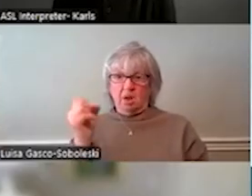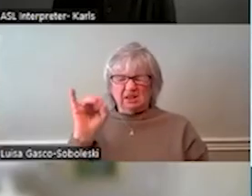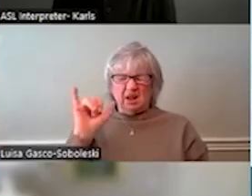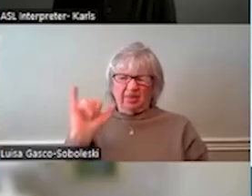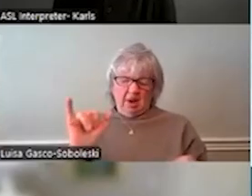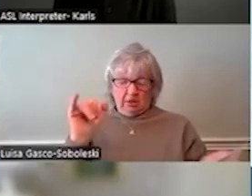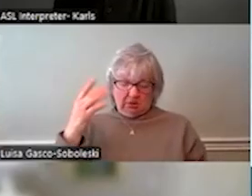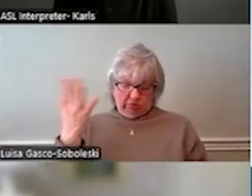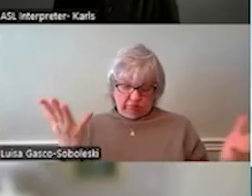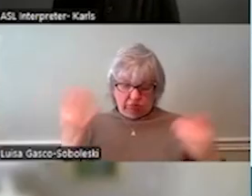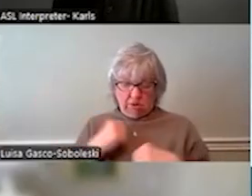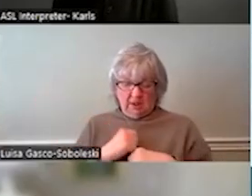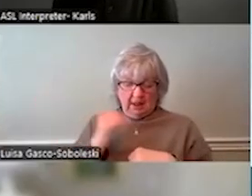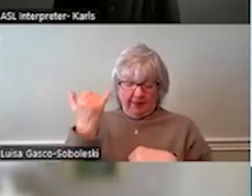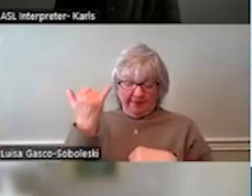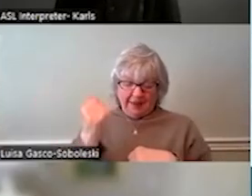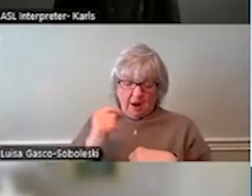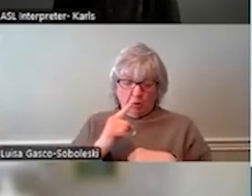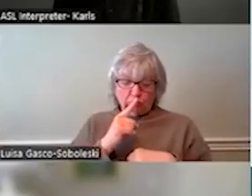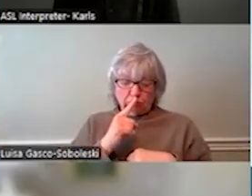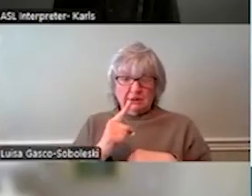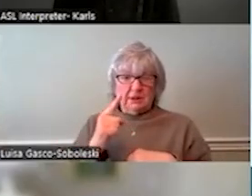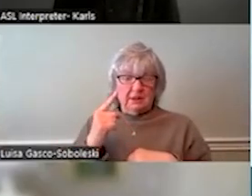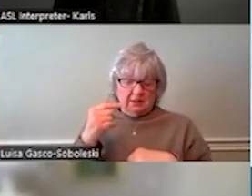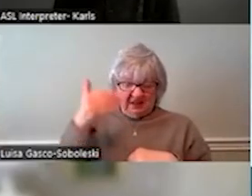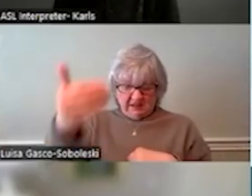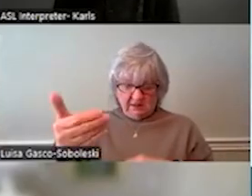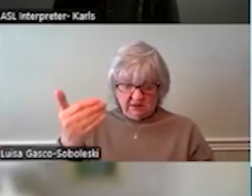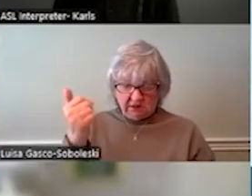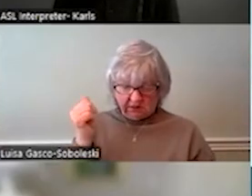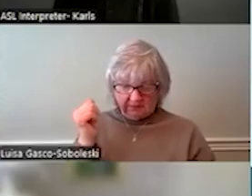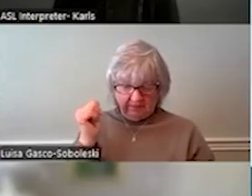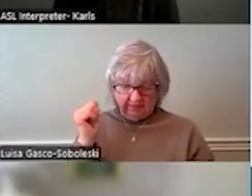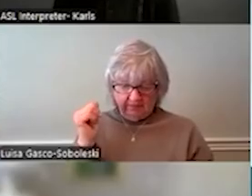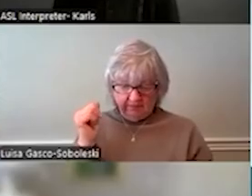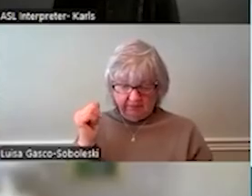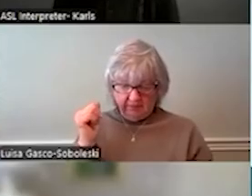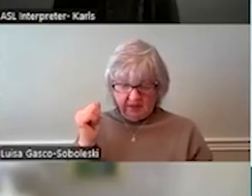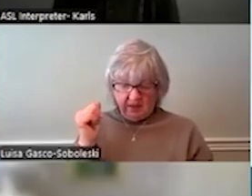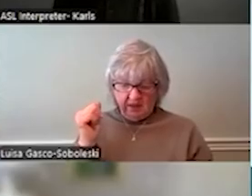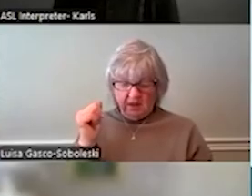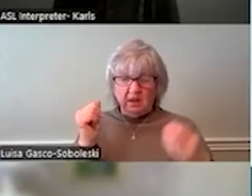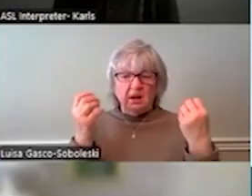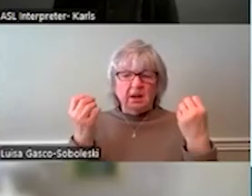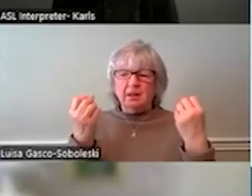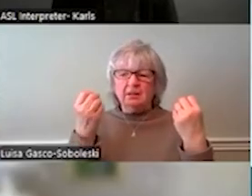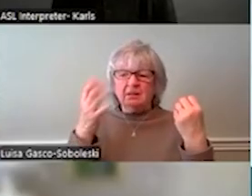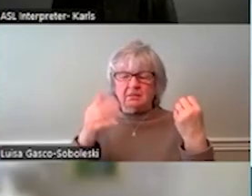If they have a television, they must have closed captions. So that is something required for restaurants. And we can go on to the next